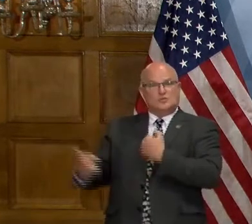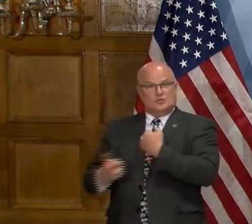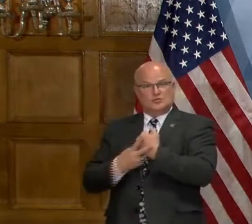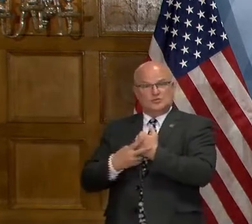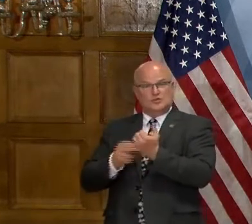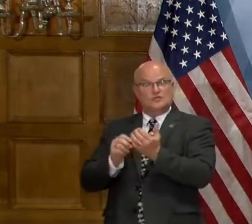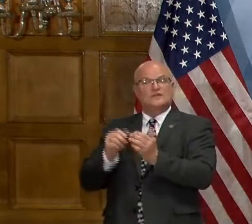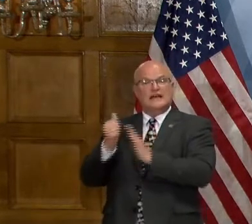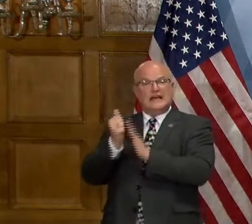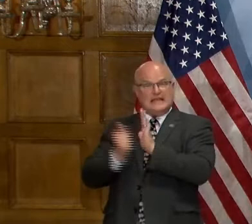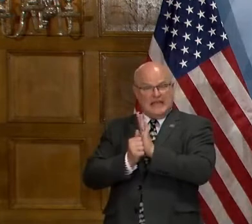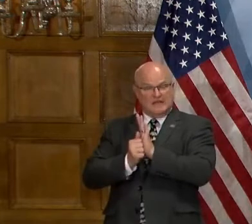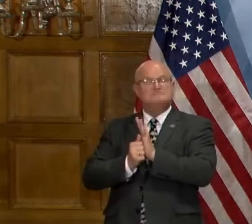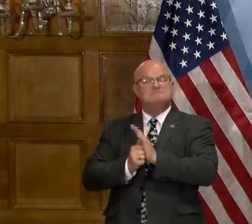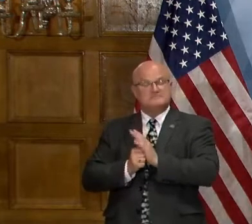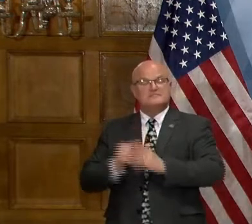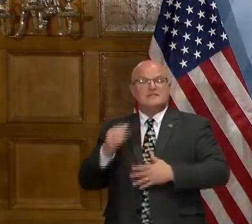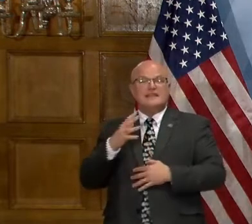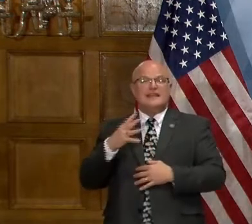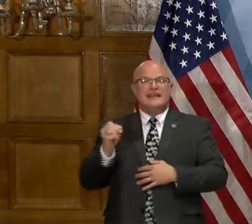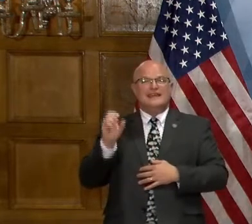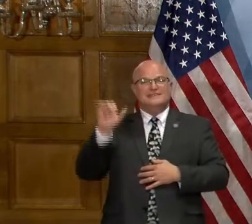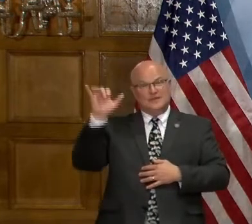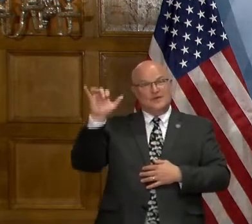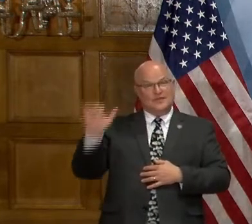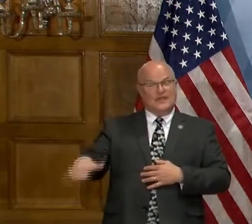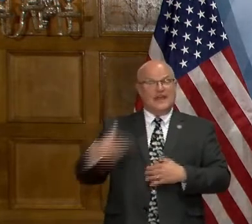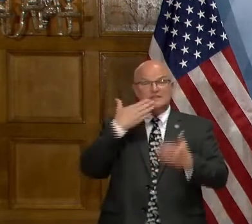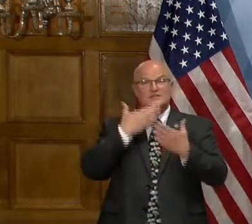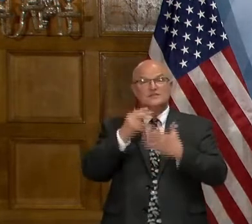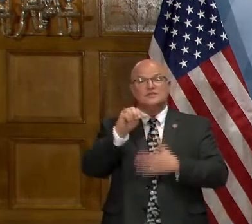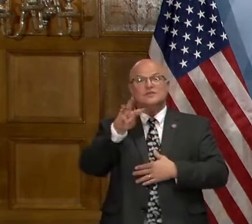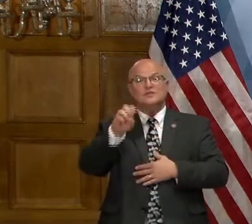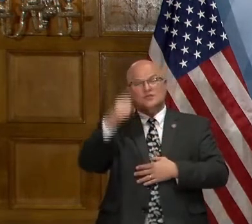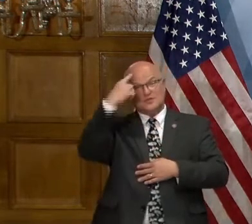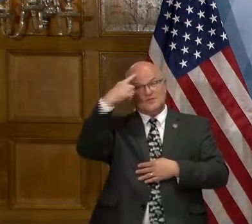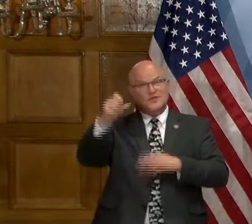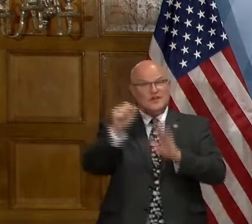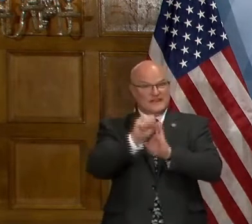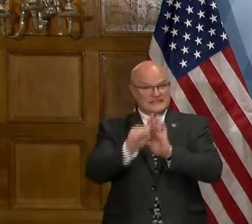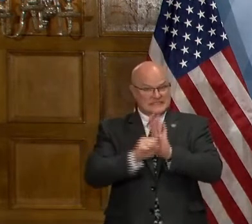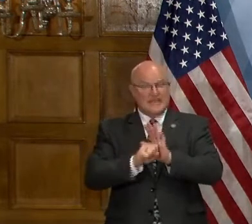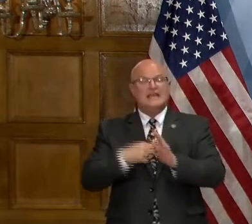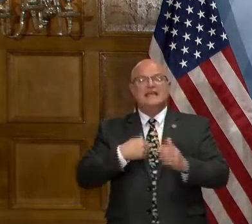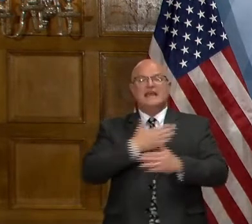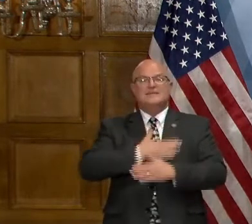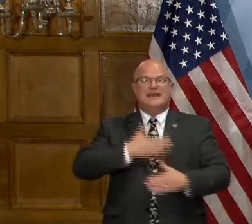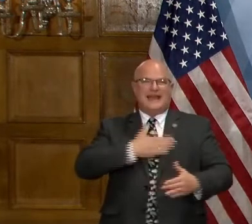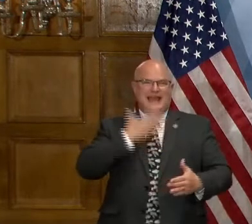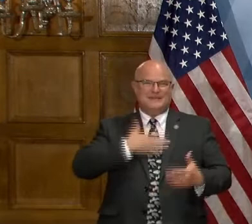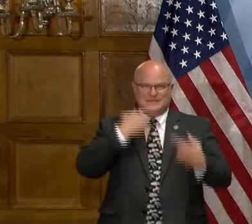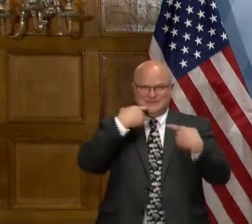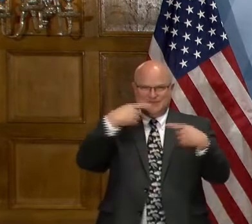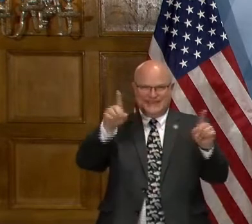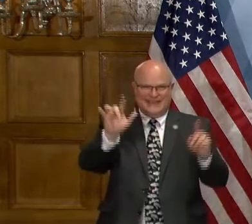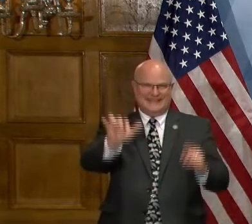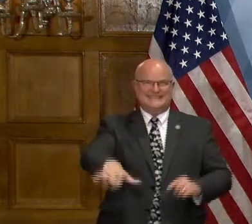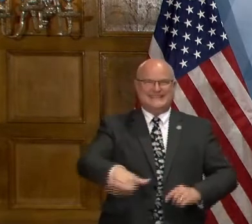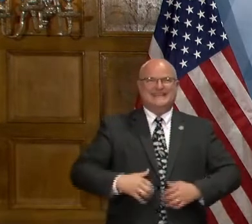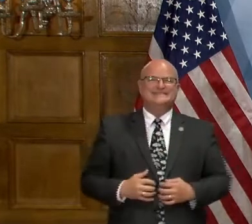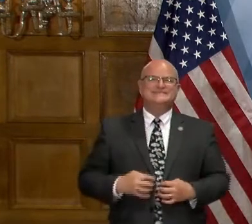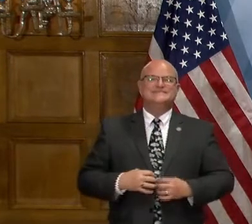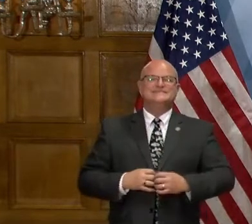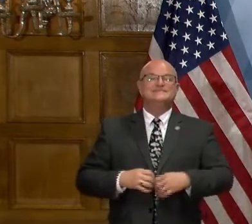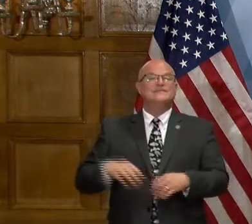to the largest extent. And so that's good news for the state, and I'm pleased to report that.